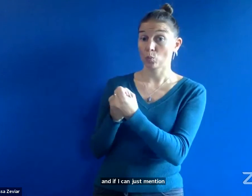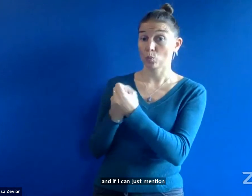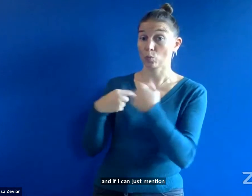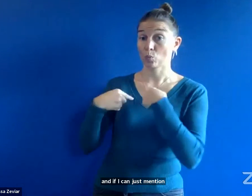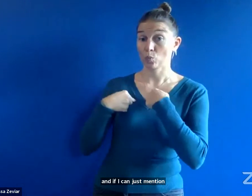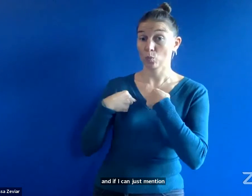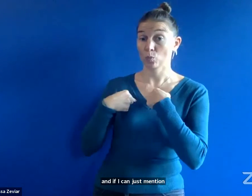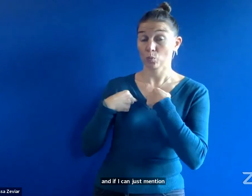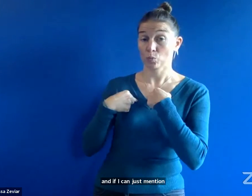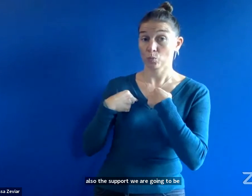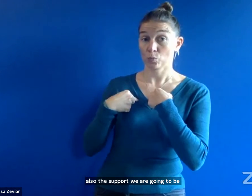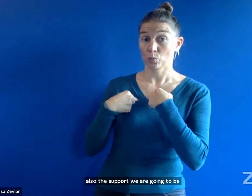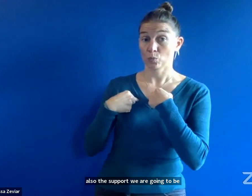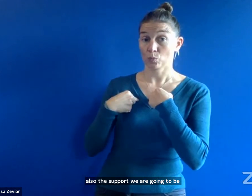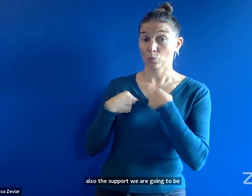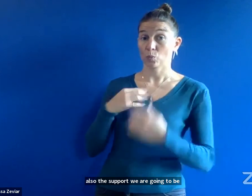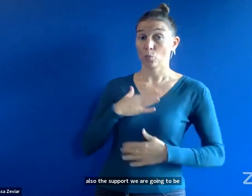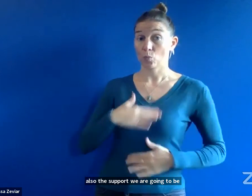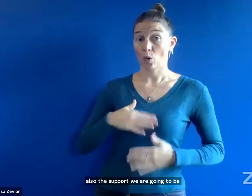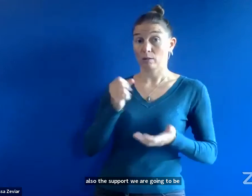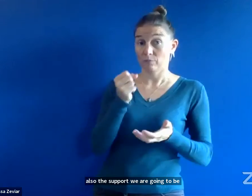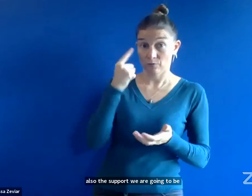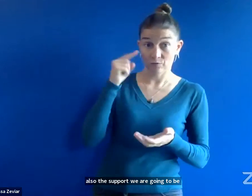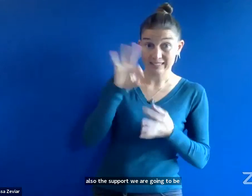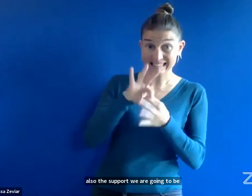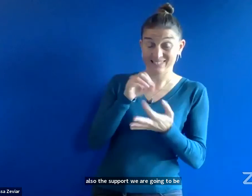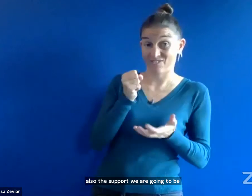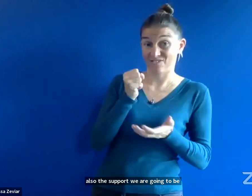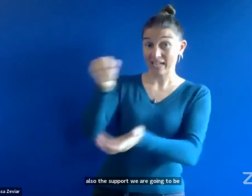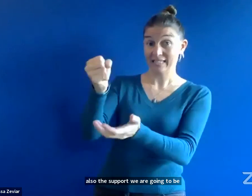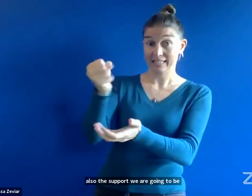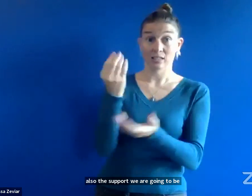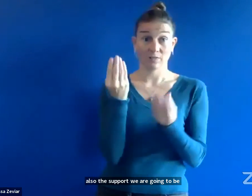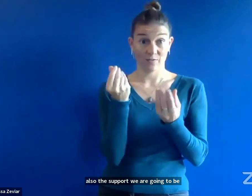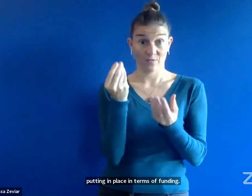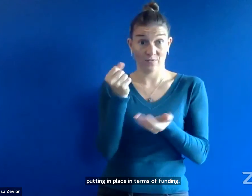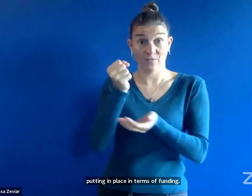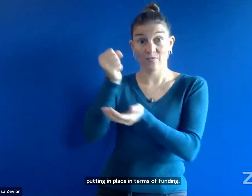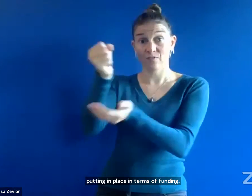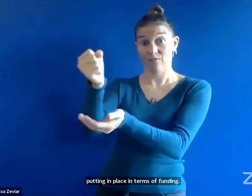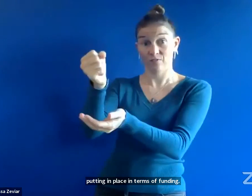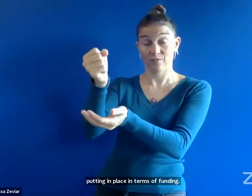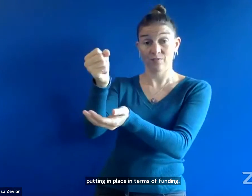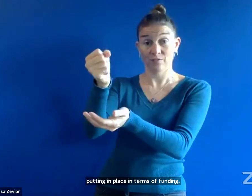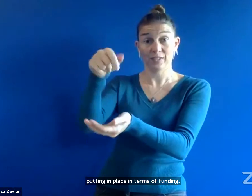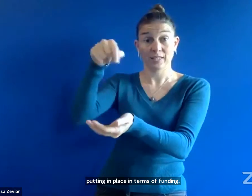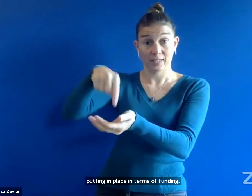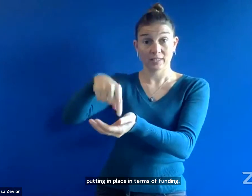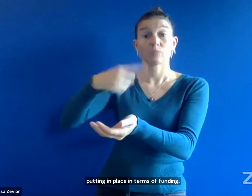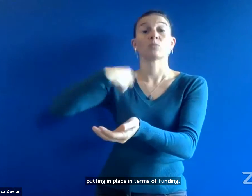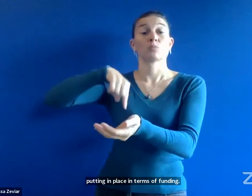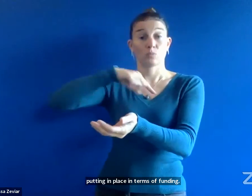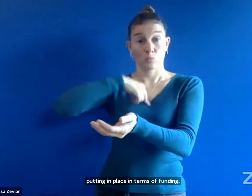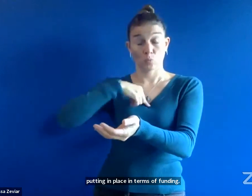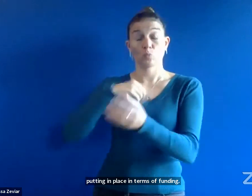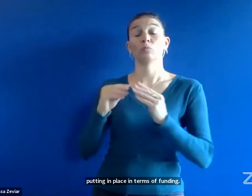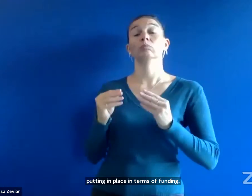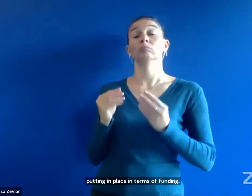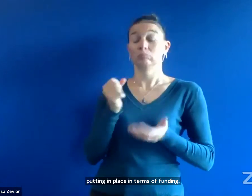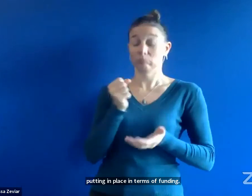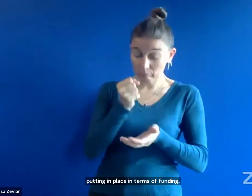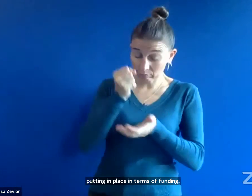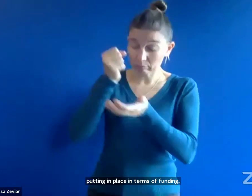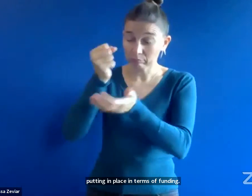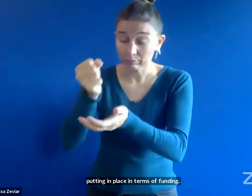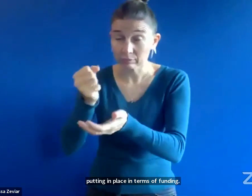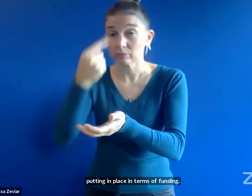putting in place in terms of funding. So here we will provide more support